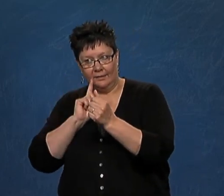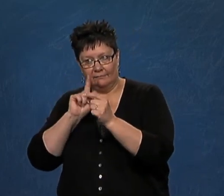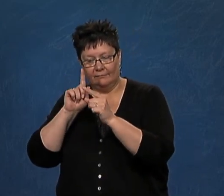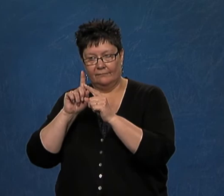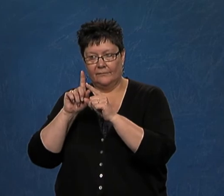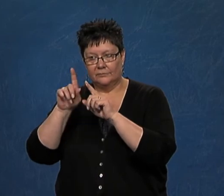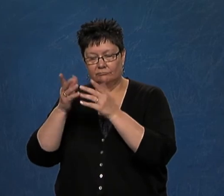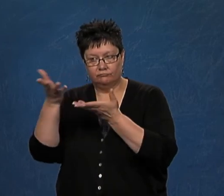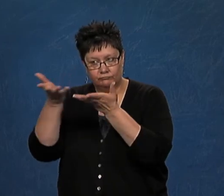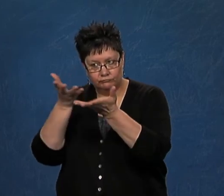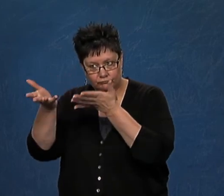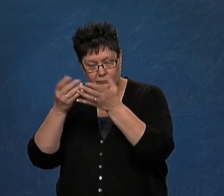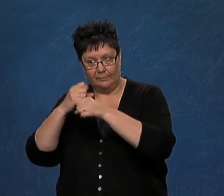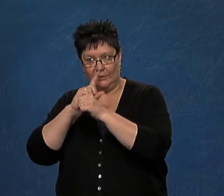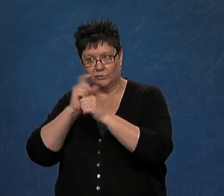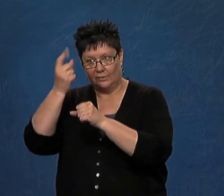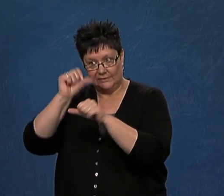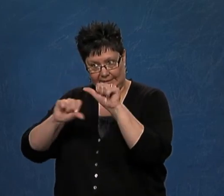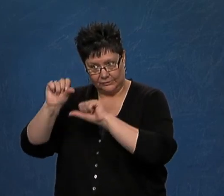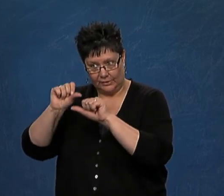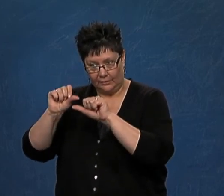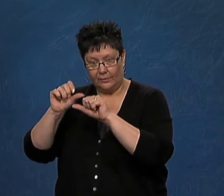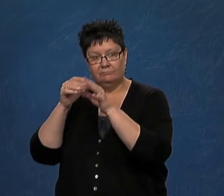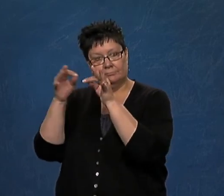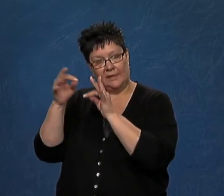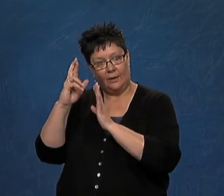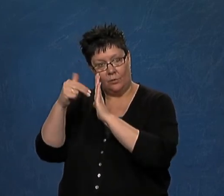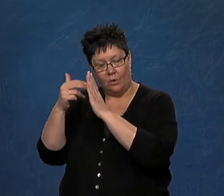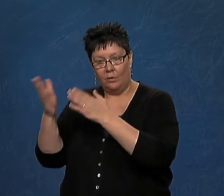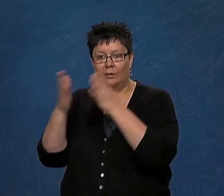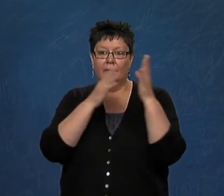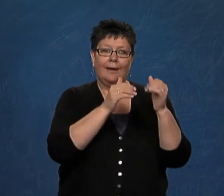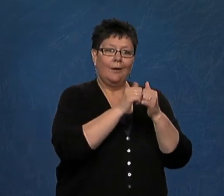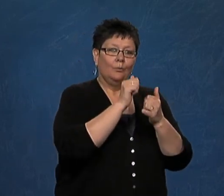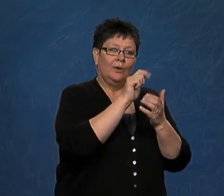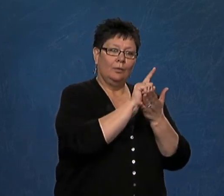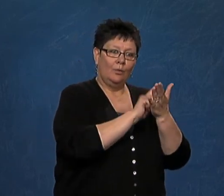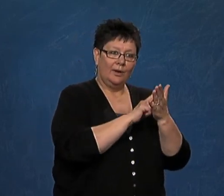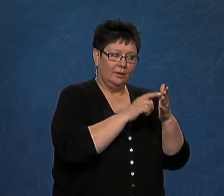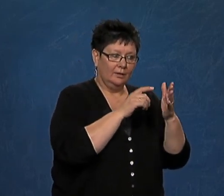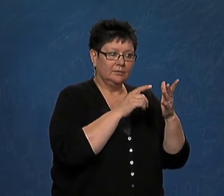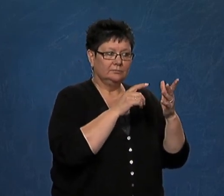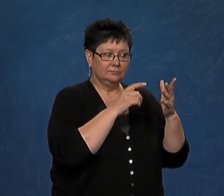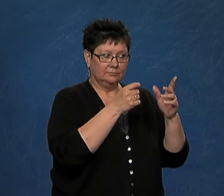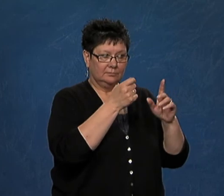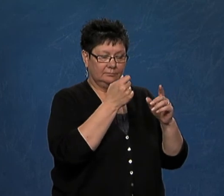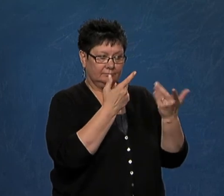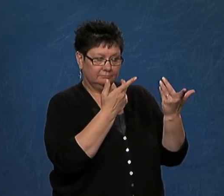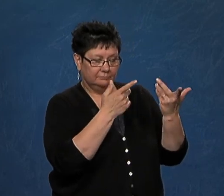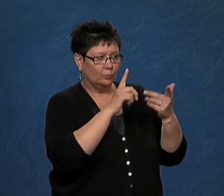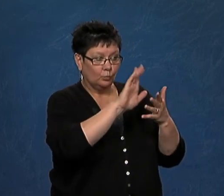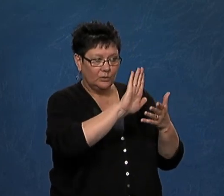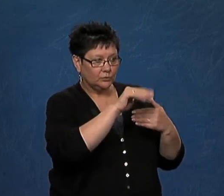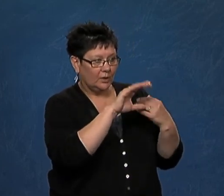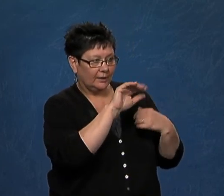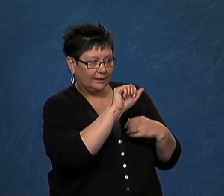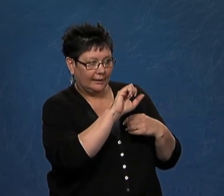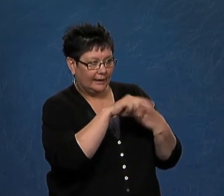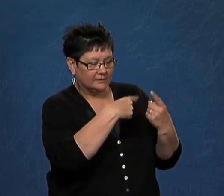time to meet with the deaf consumer so that they understand one another, and also for the interpreter to explain their role, as well as